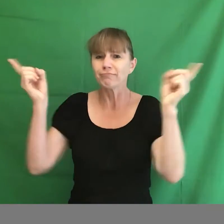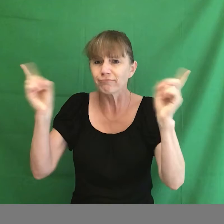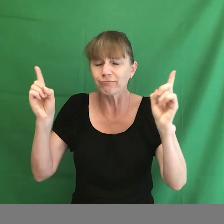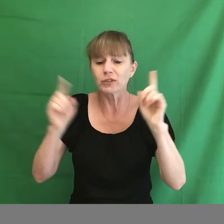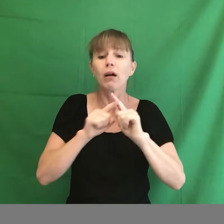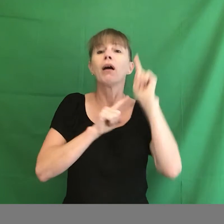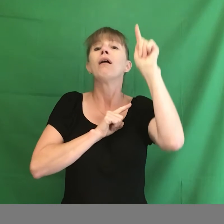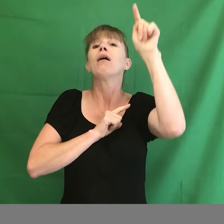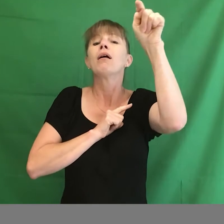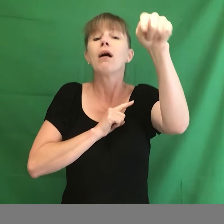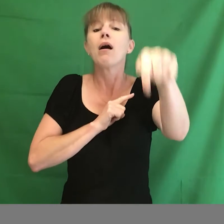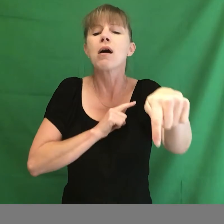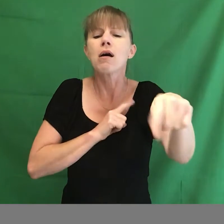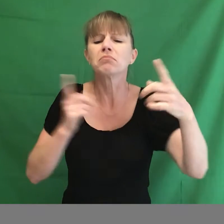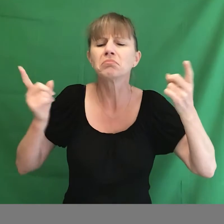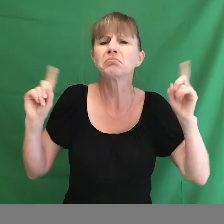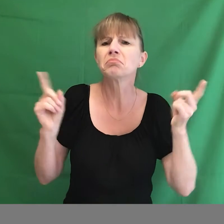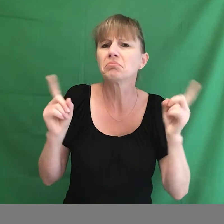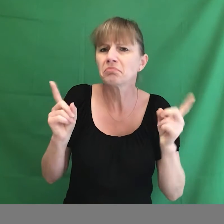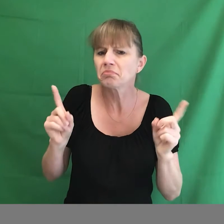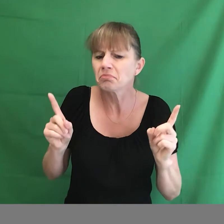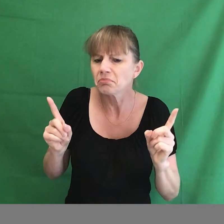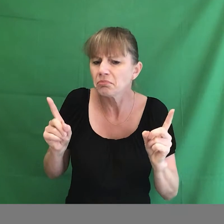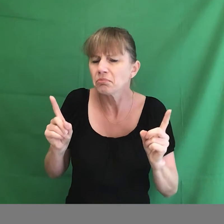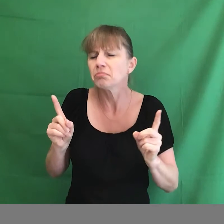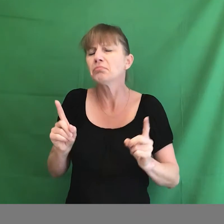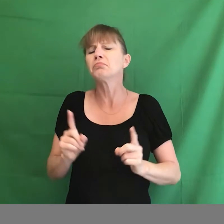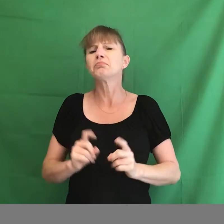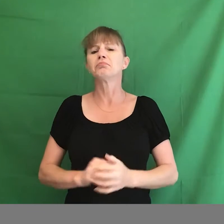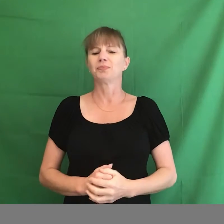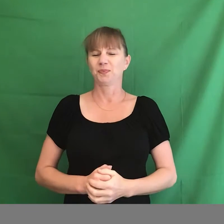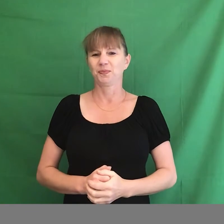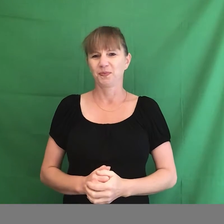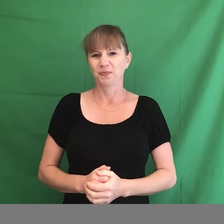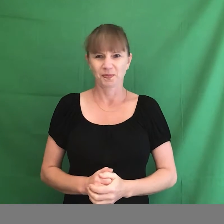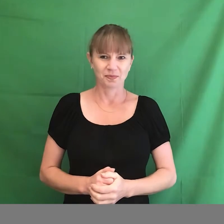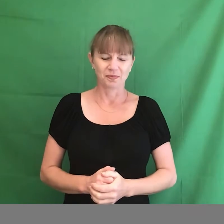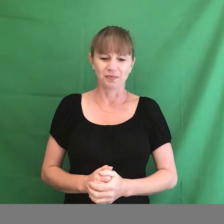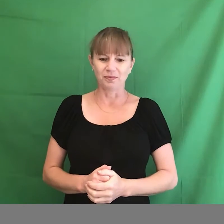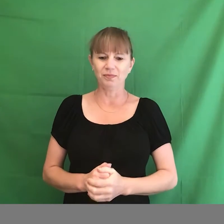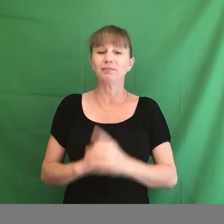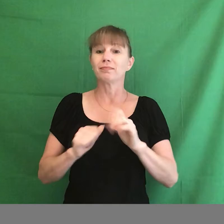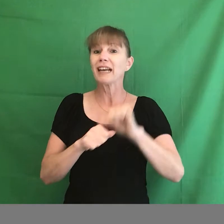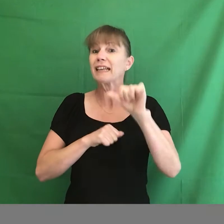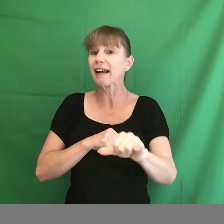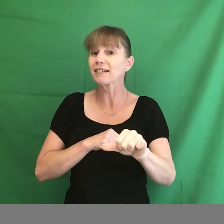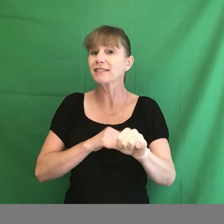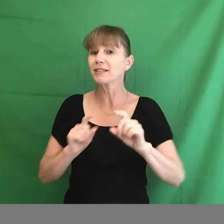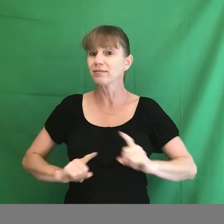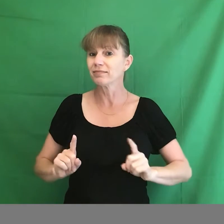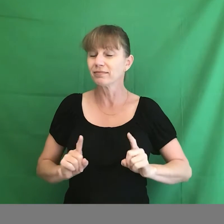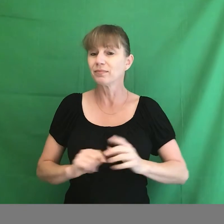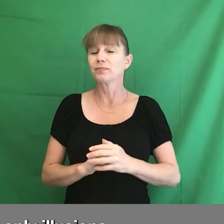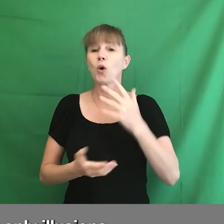rainbows and what's on the other side? Then the next